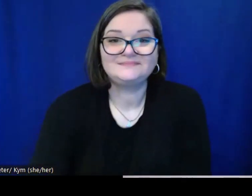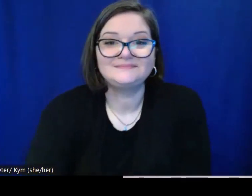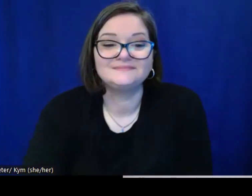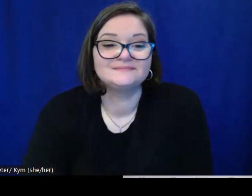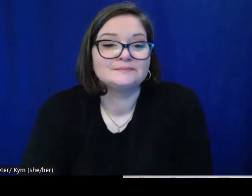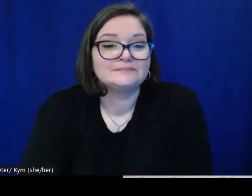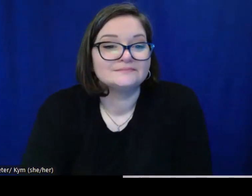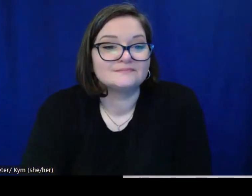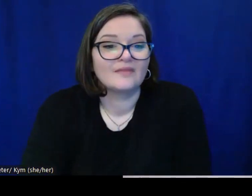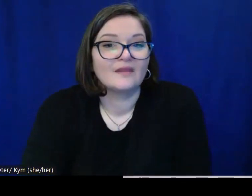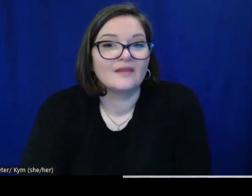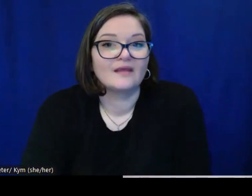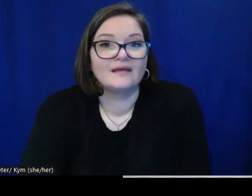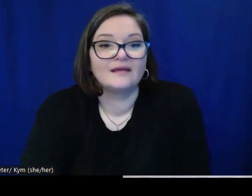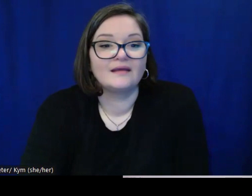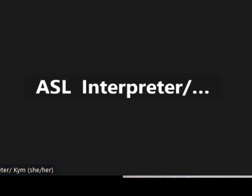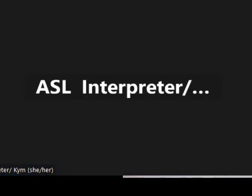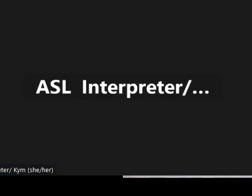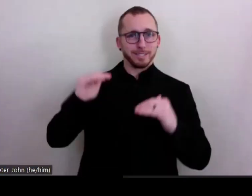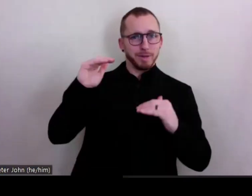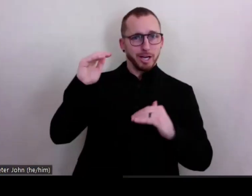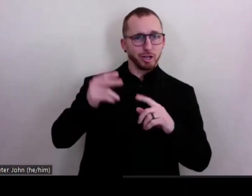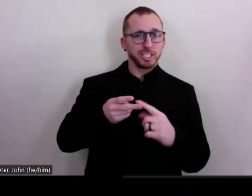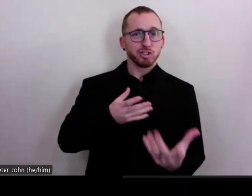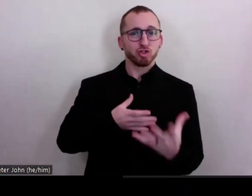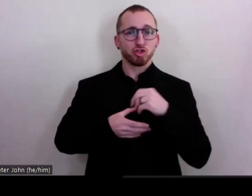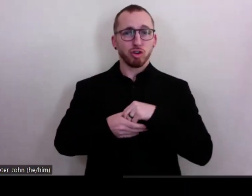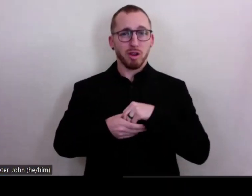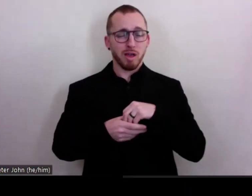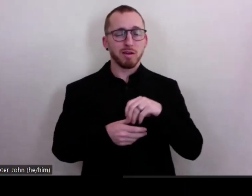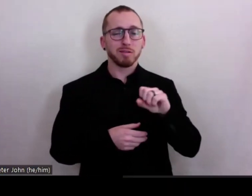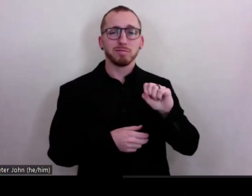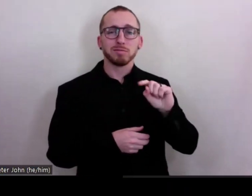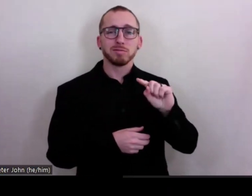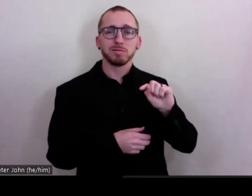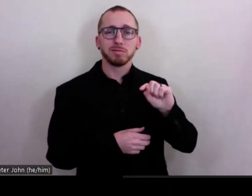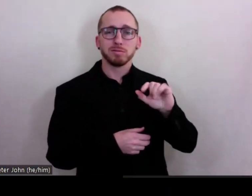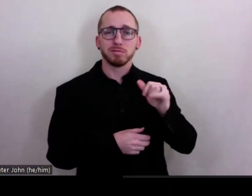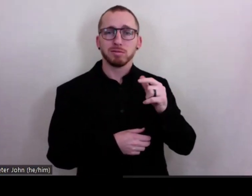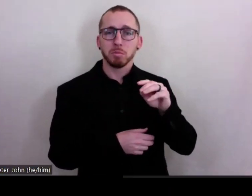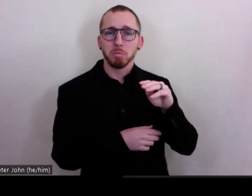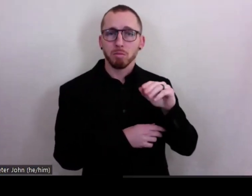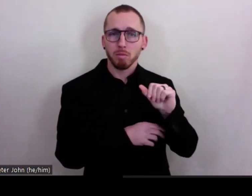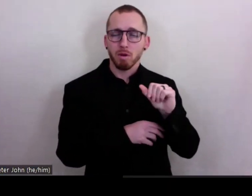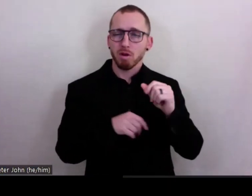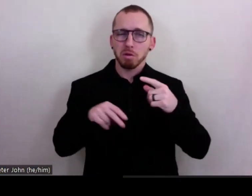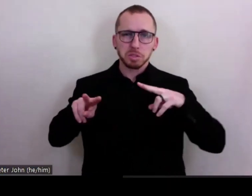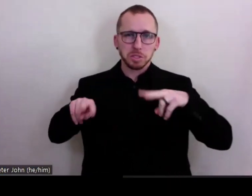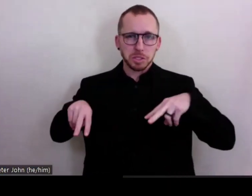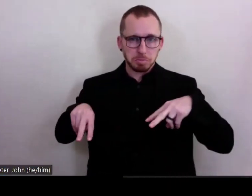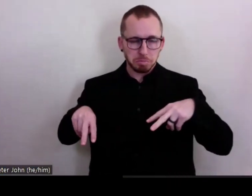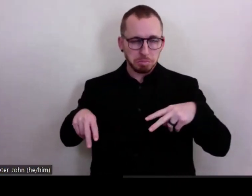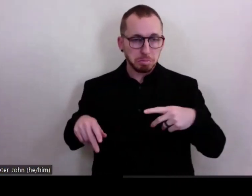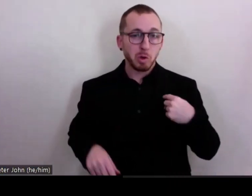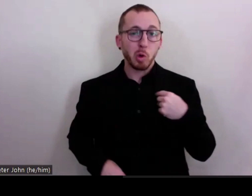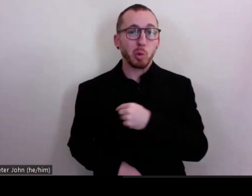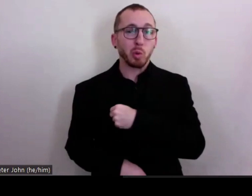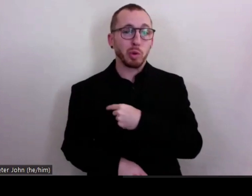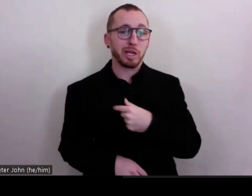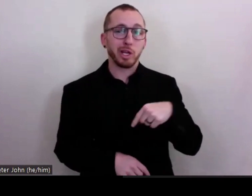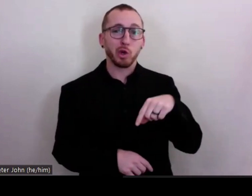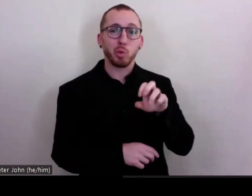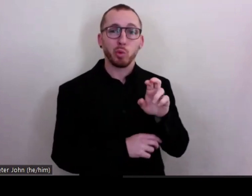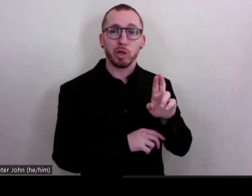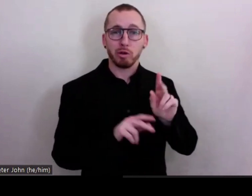which is essentially touching on how we as queer people can sometimes